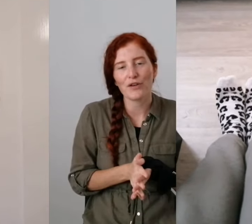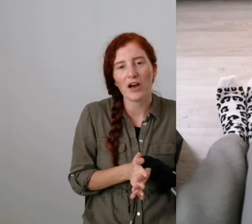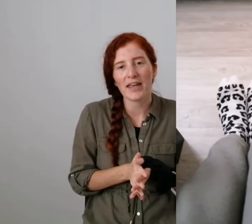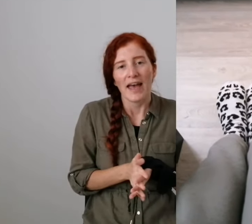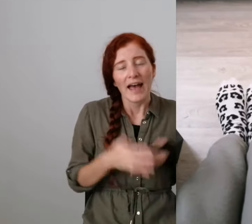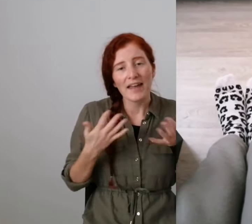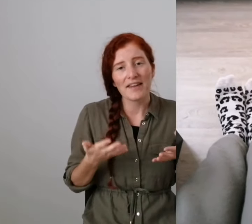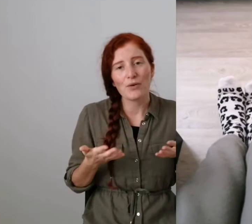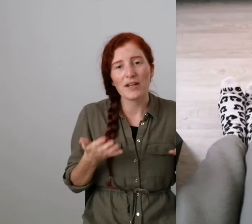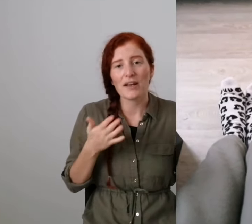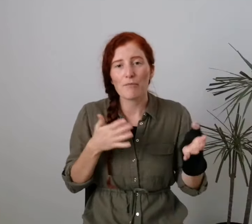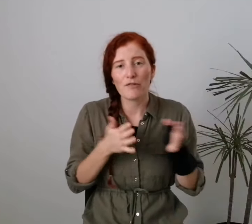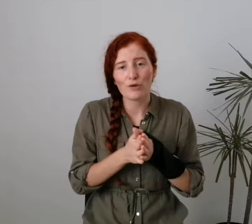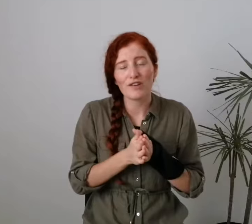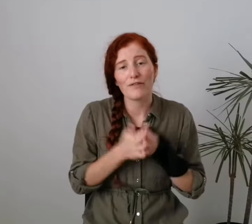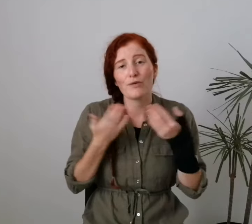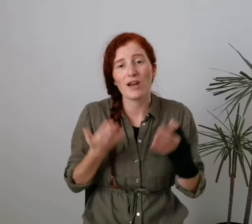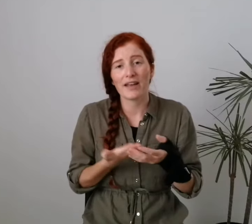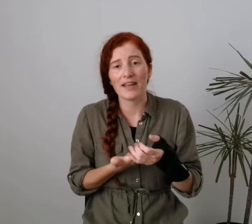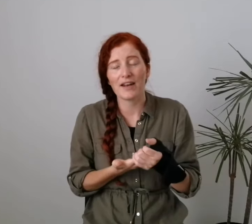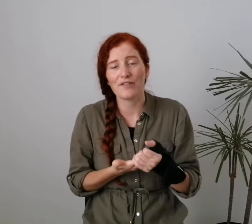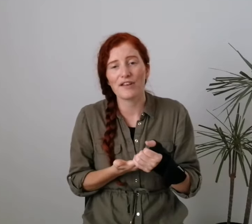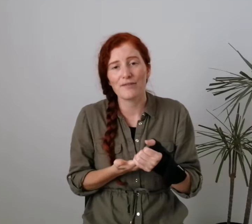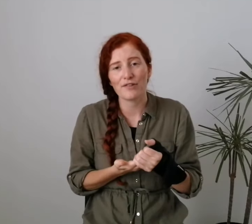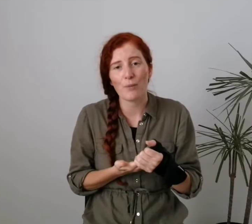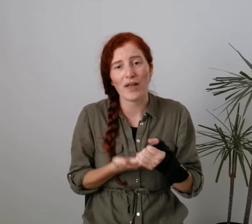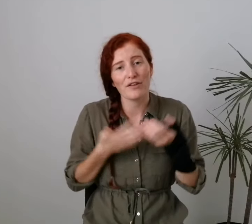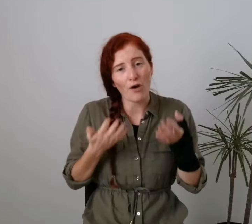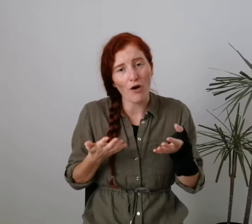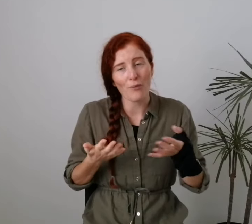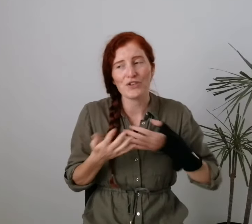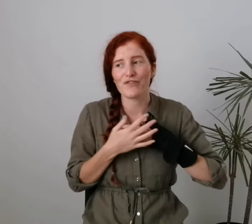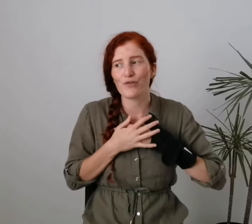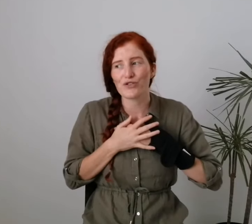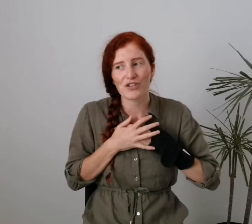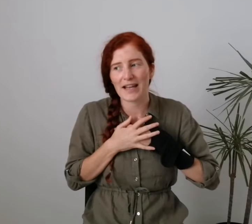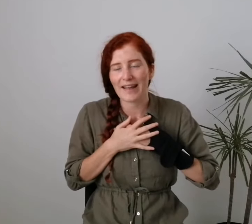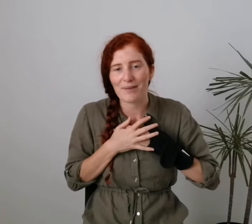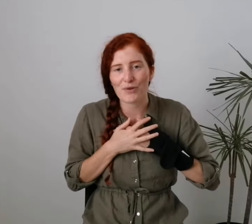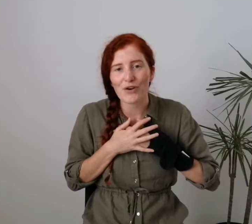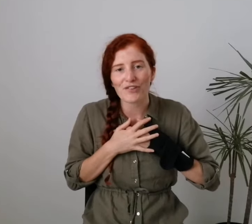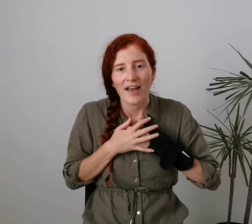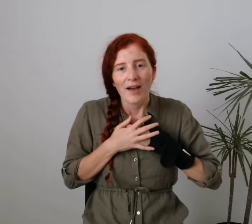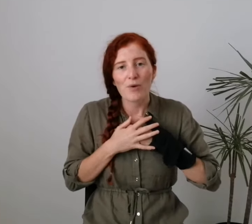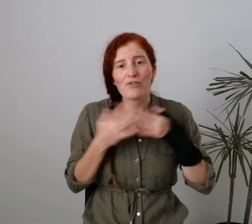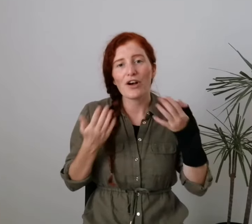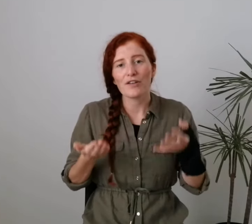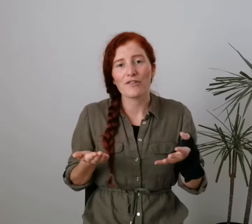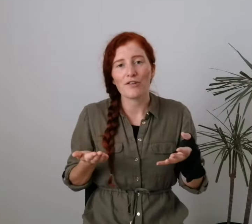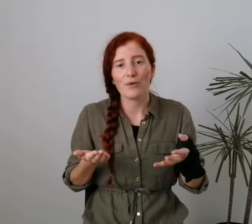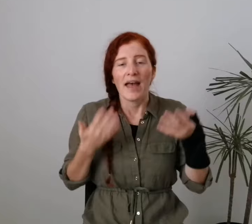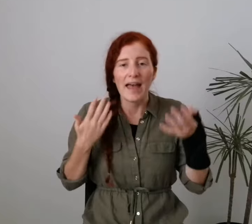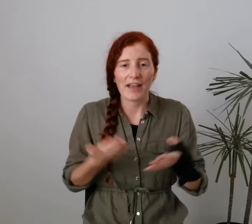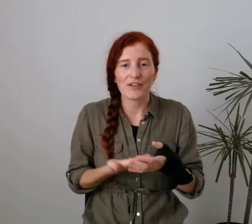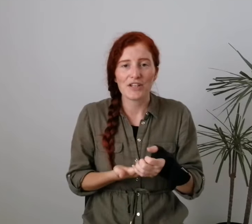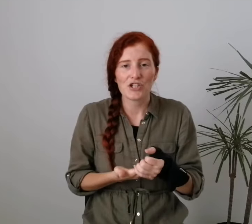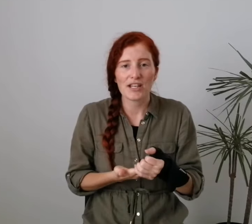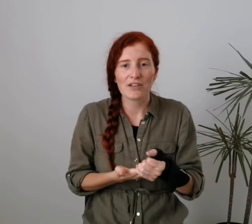that you like. And equally number forty, if you're lucky enough to live somewhere that's hot, which unfortunately I'm not, with regards to air conditioning.